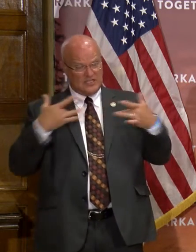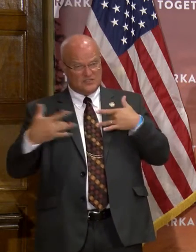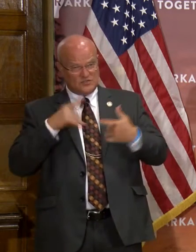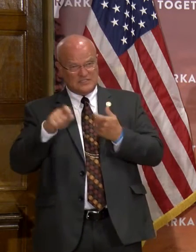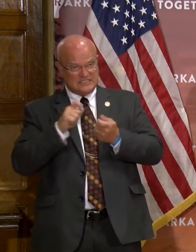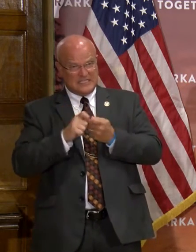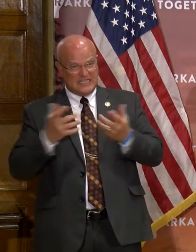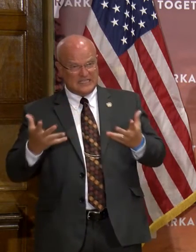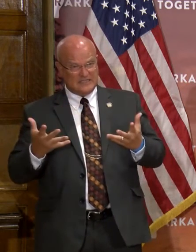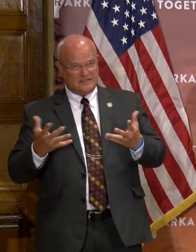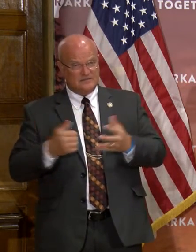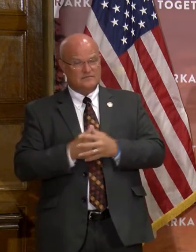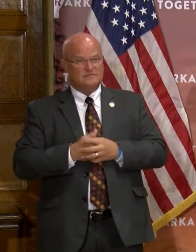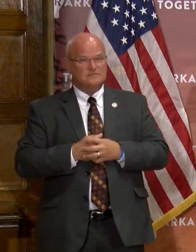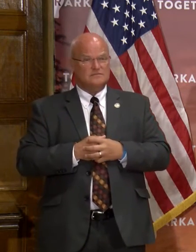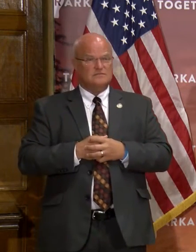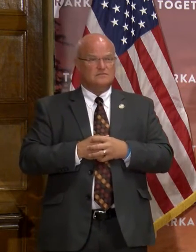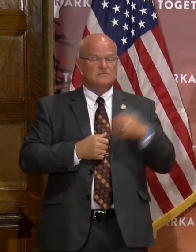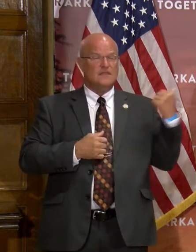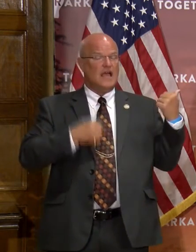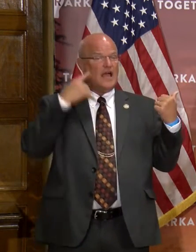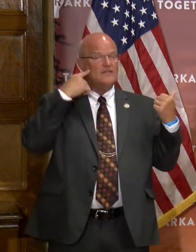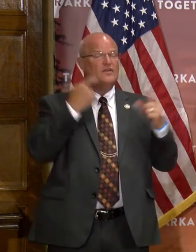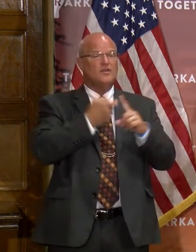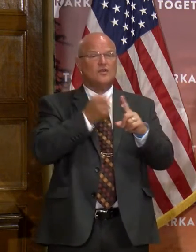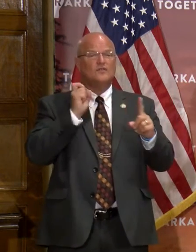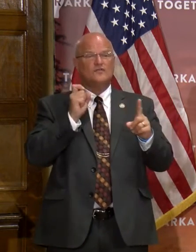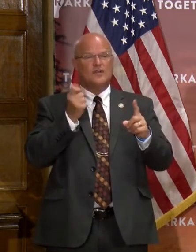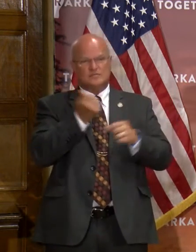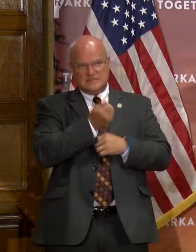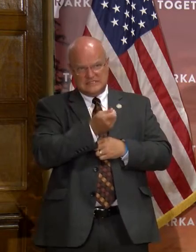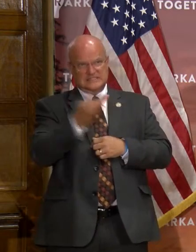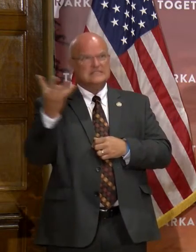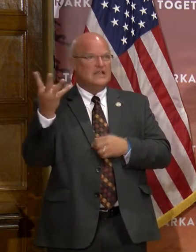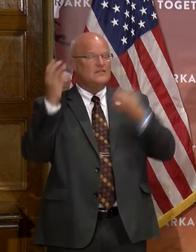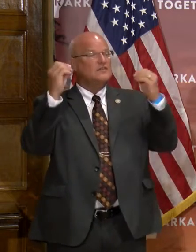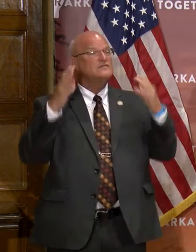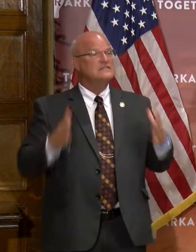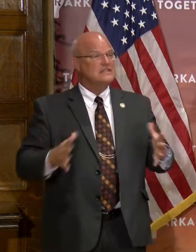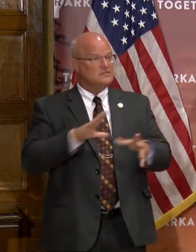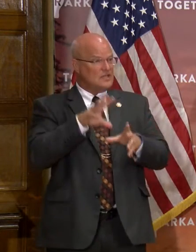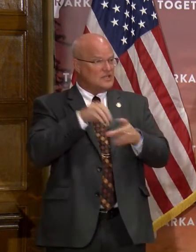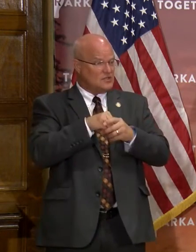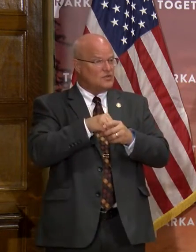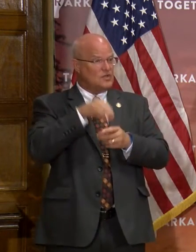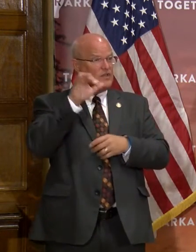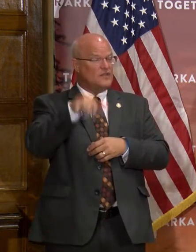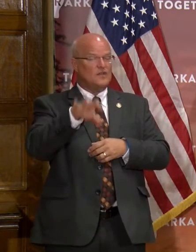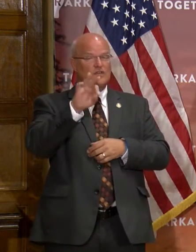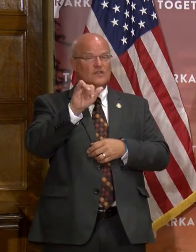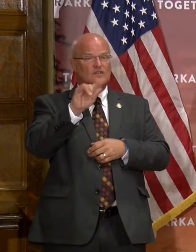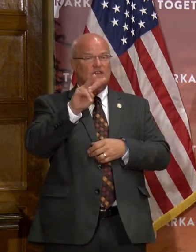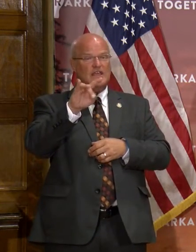exactly? Well, I've heard from a number of teachers, including those in the